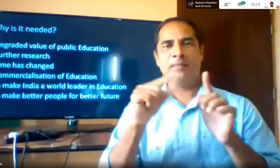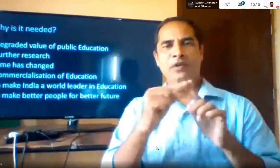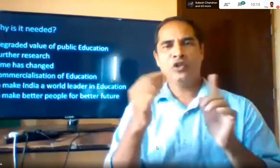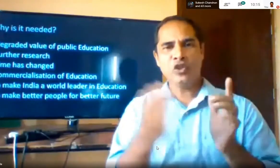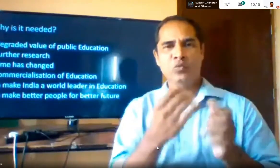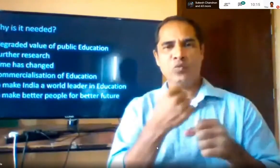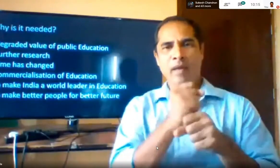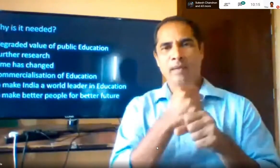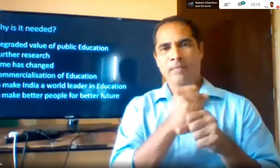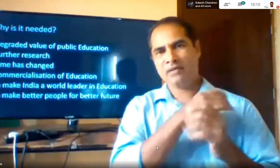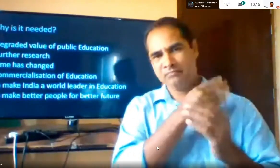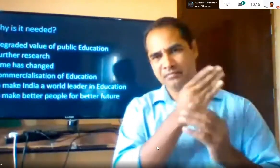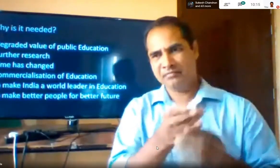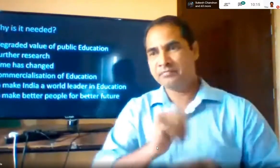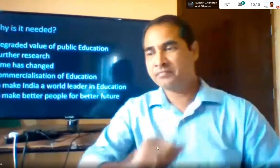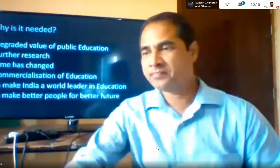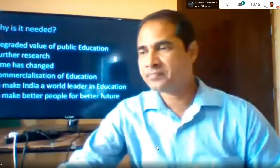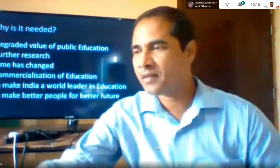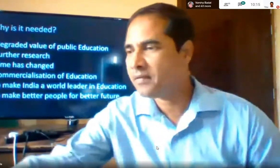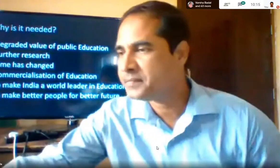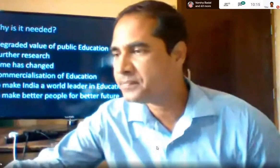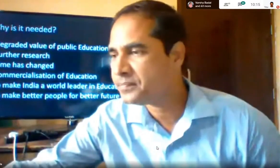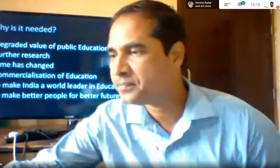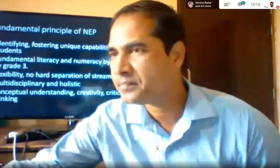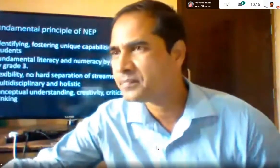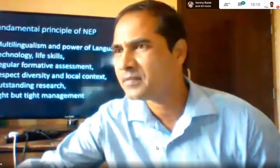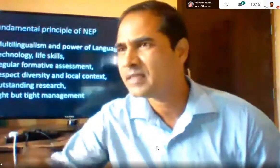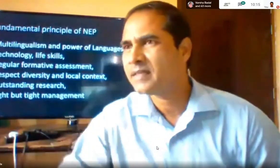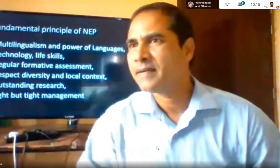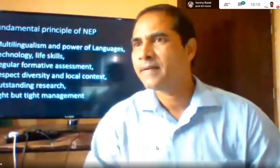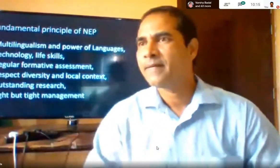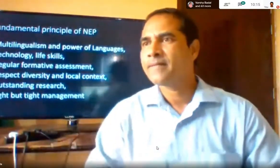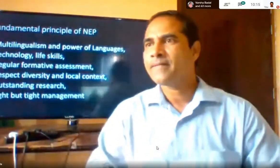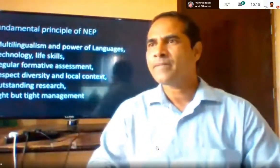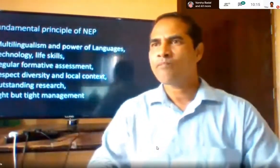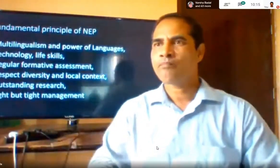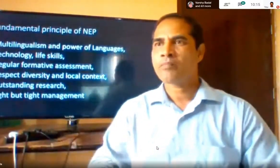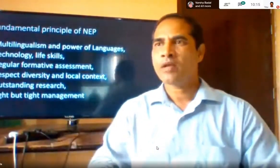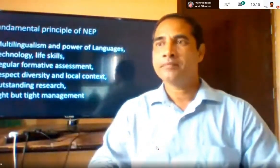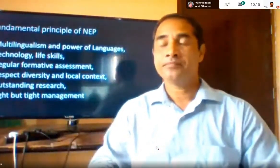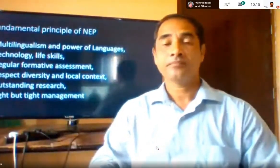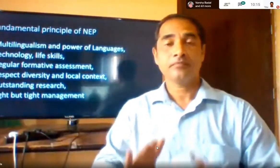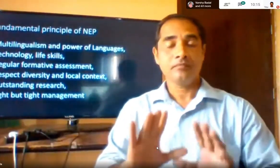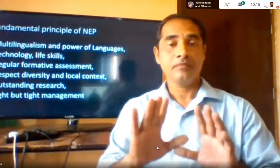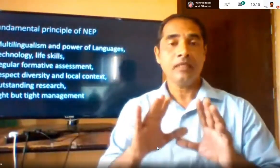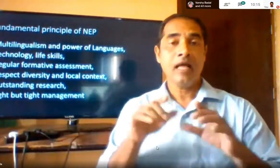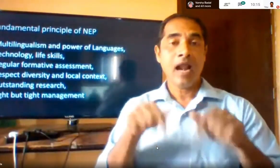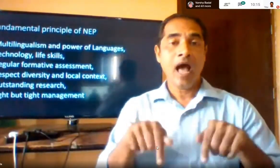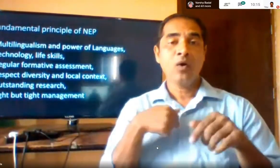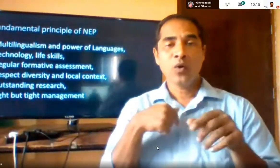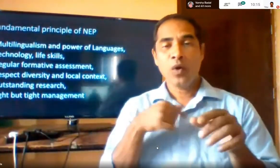So after seeing the old national education policy, they needed to change few points, and they did that.